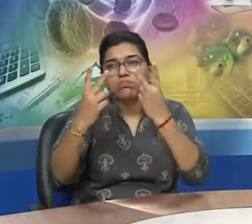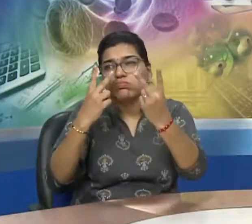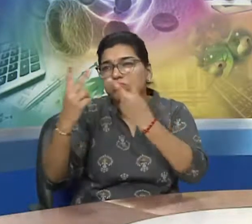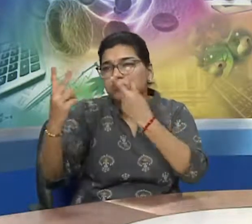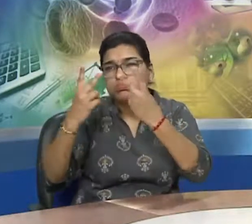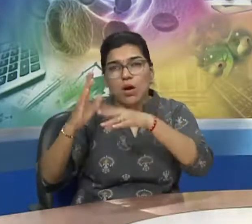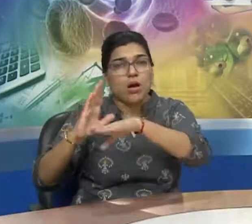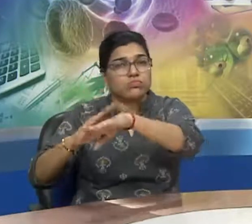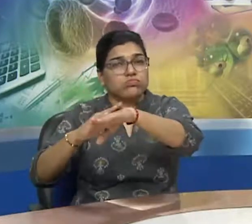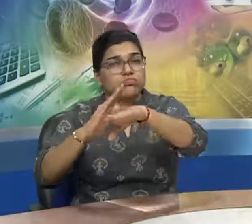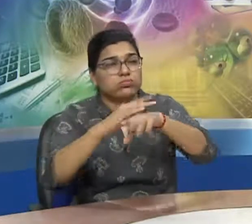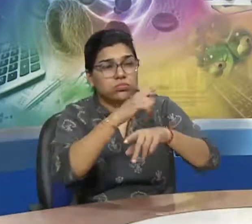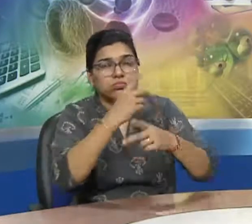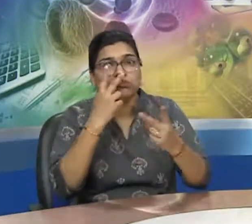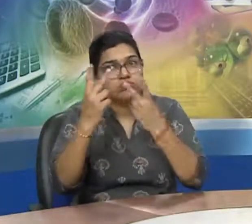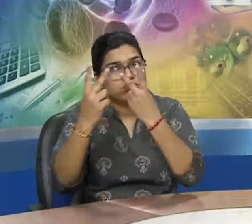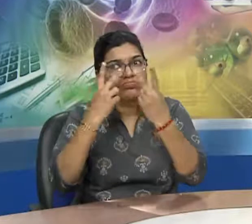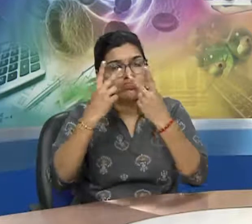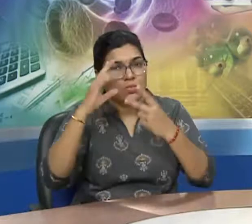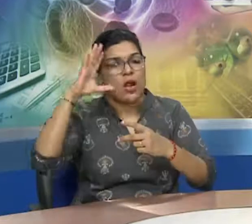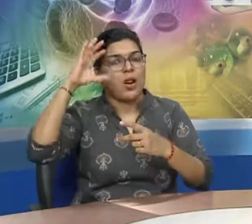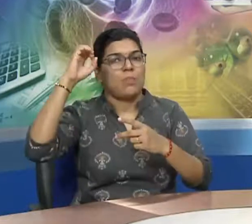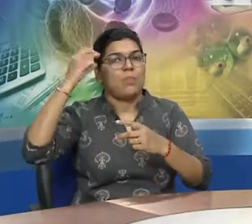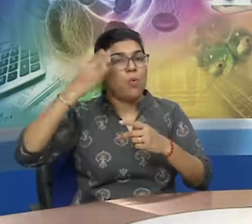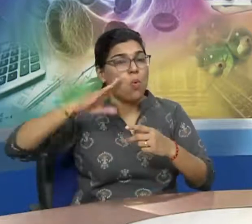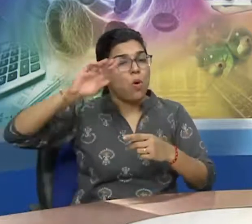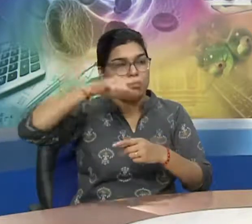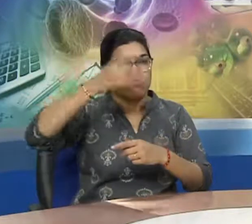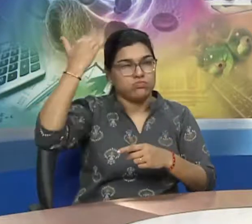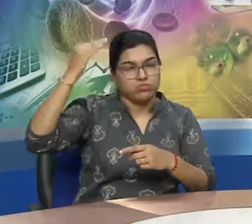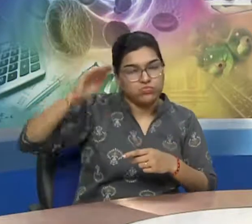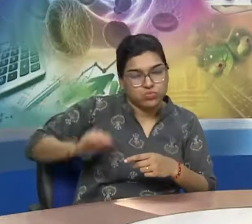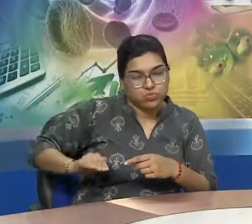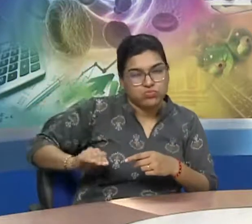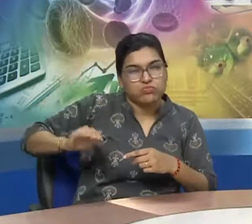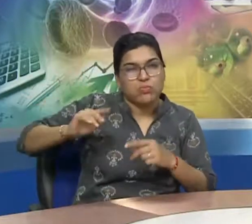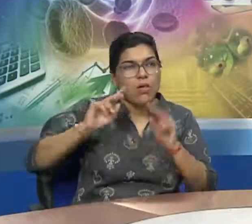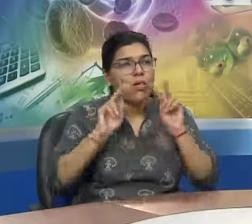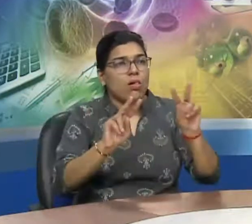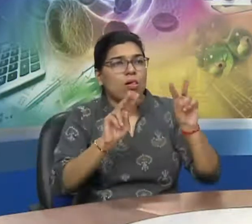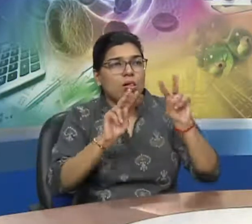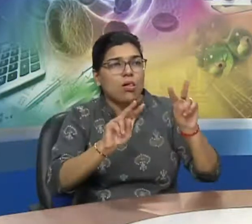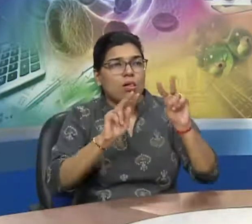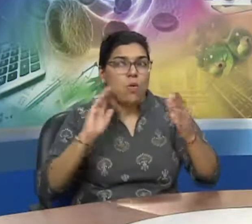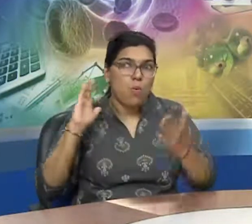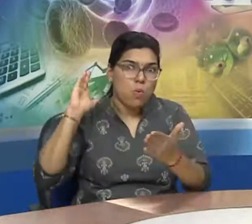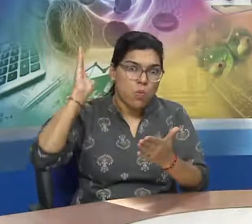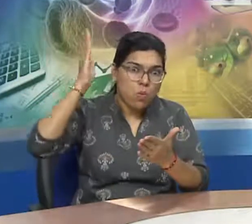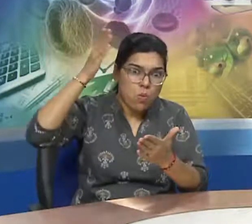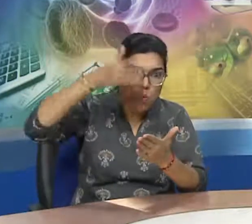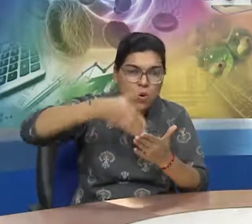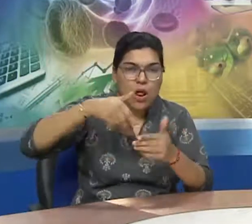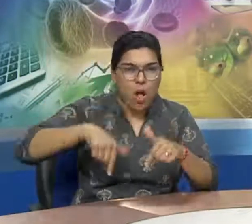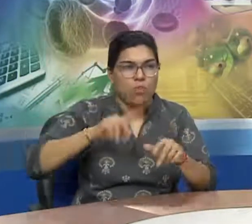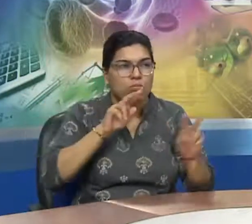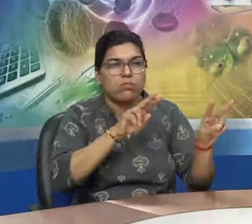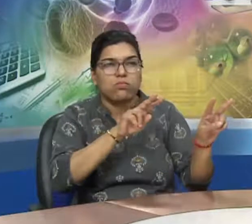In the olden days and in the modern world. And then compares. He remembers